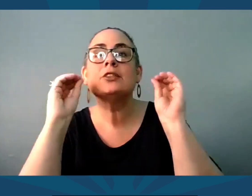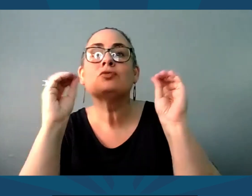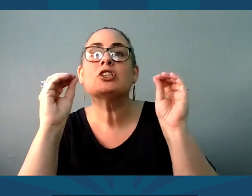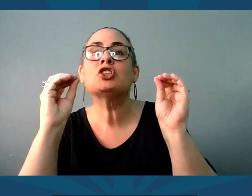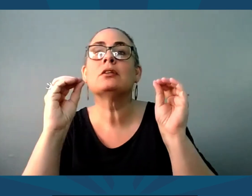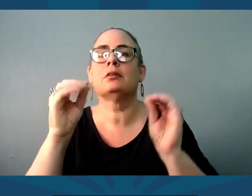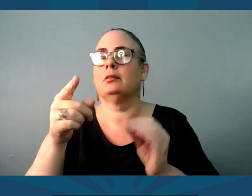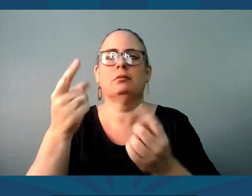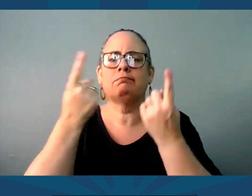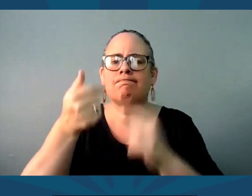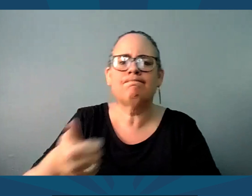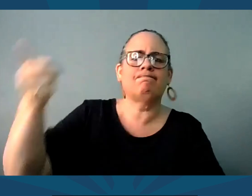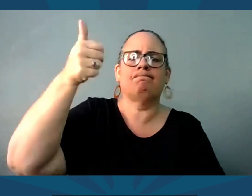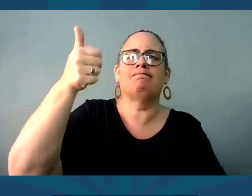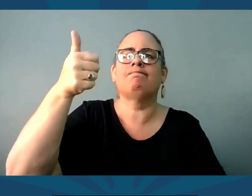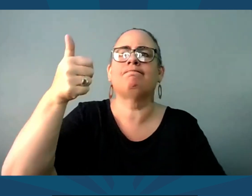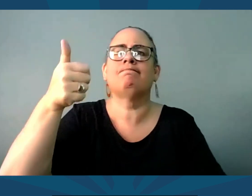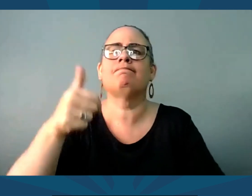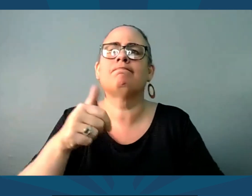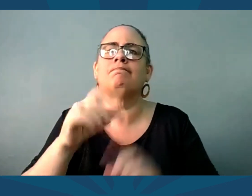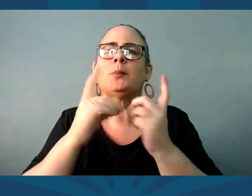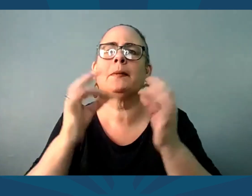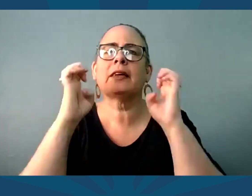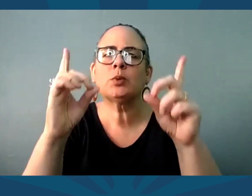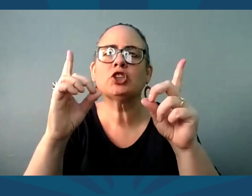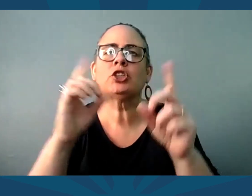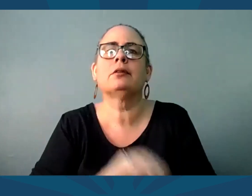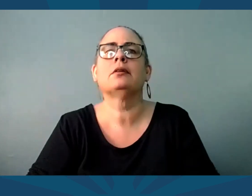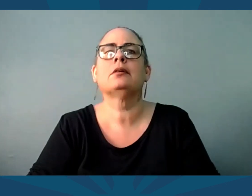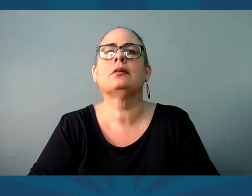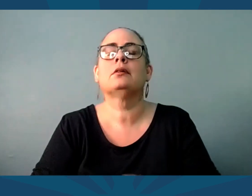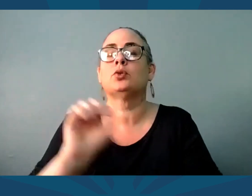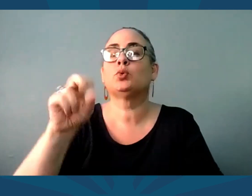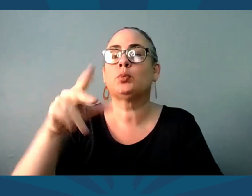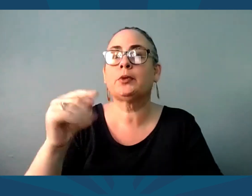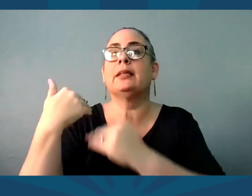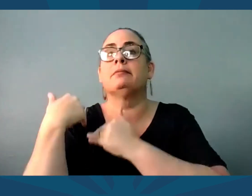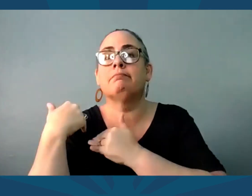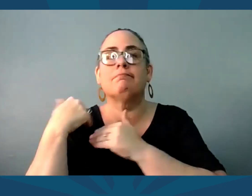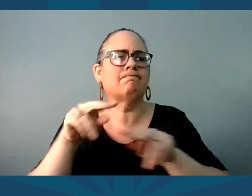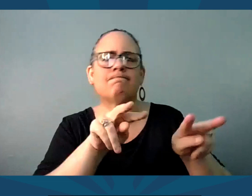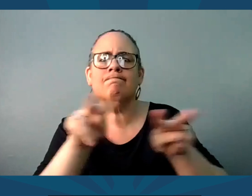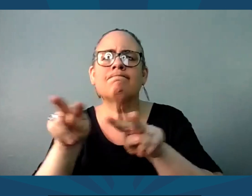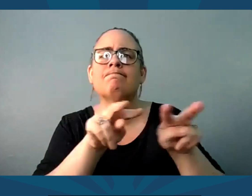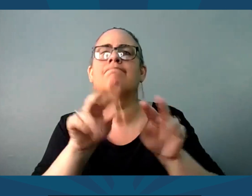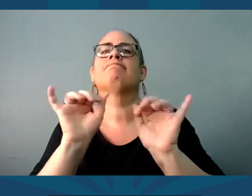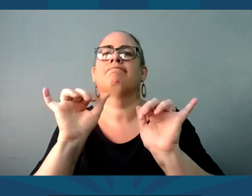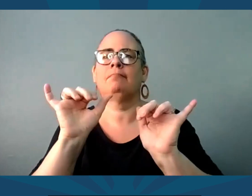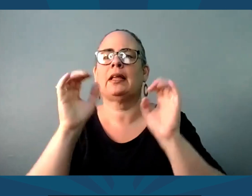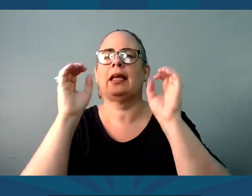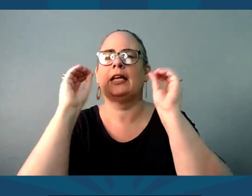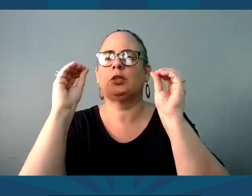The Arizona Superintendent of Public Instruction is head of the Department of Education. The